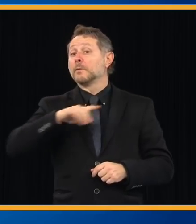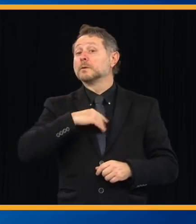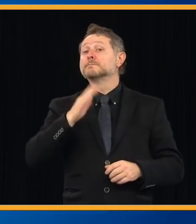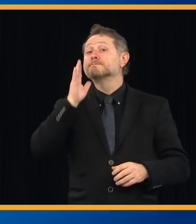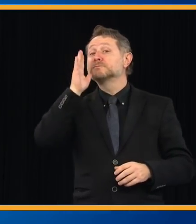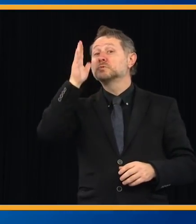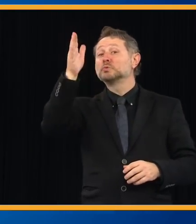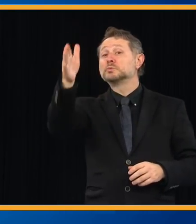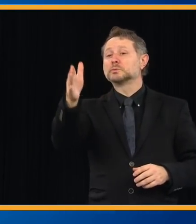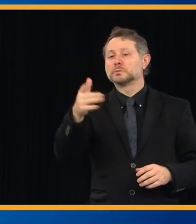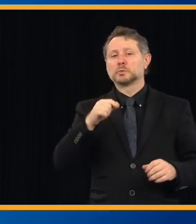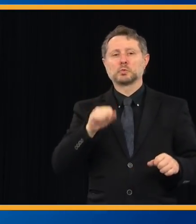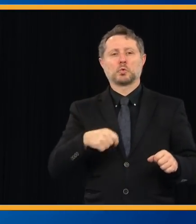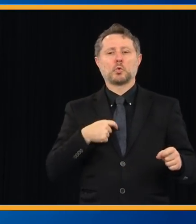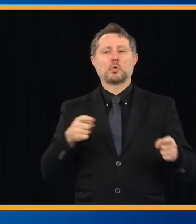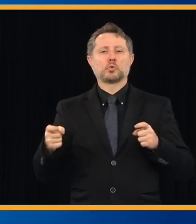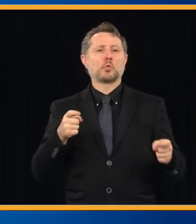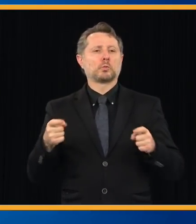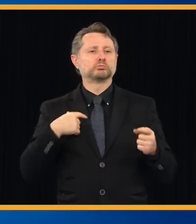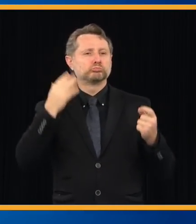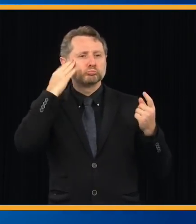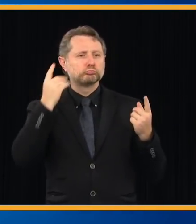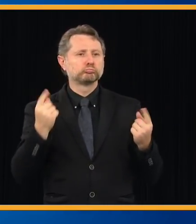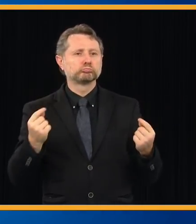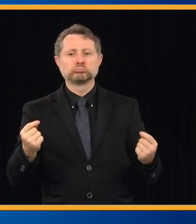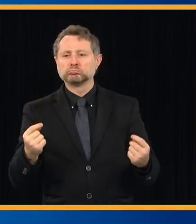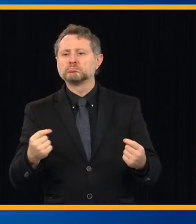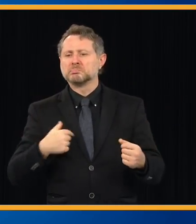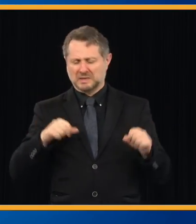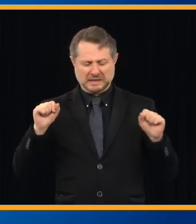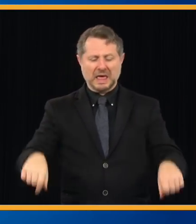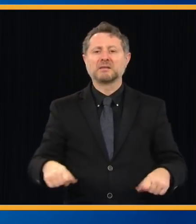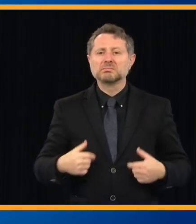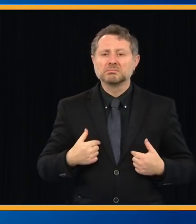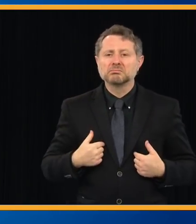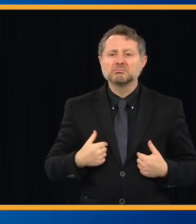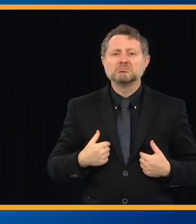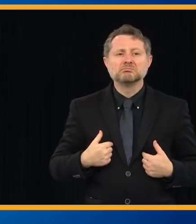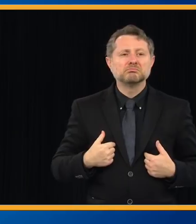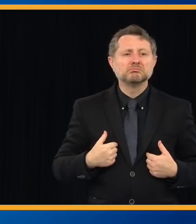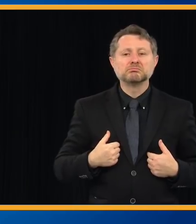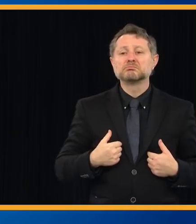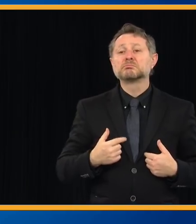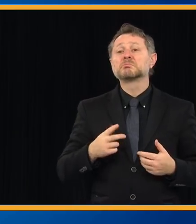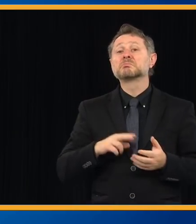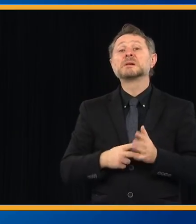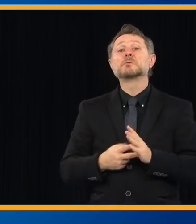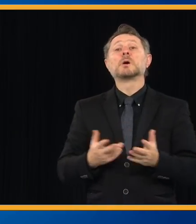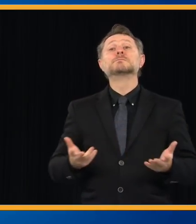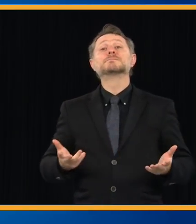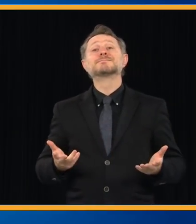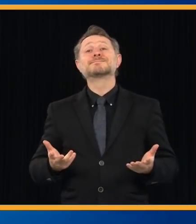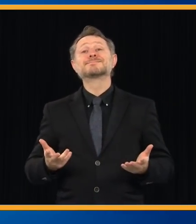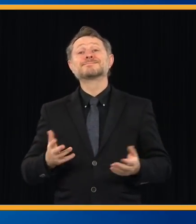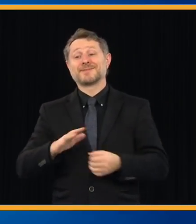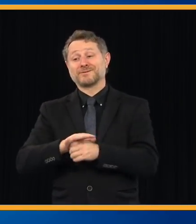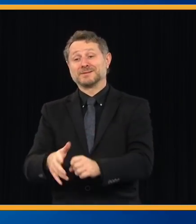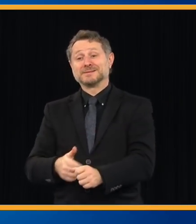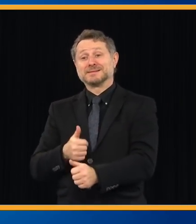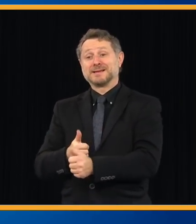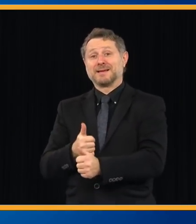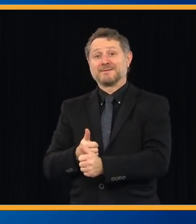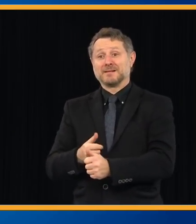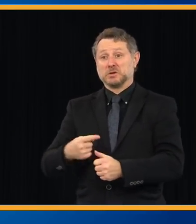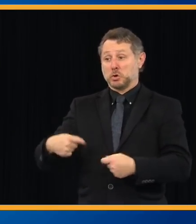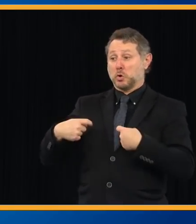our hands. And it's not subject to the whims of the virus. We are in